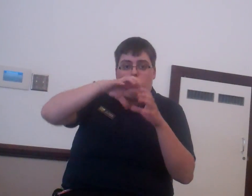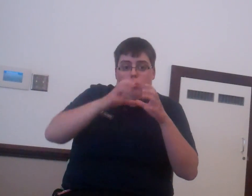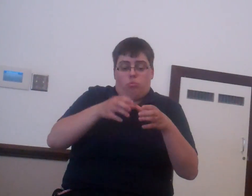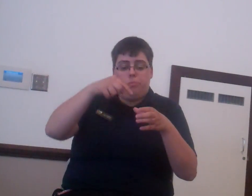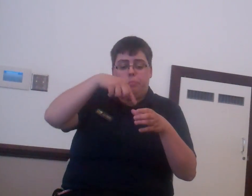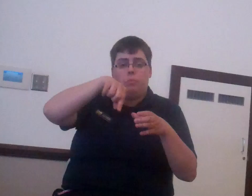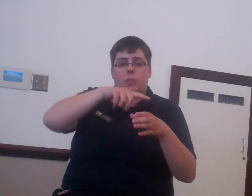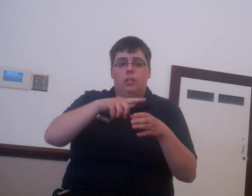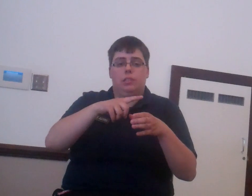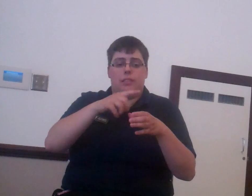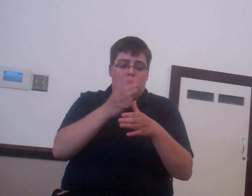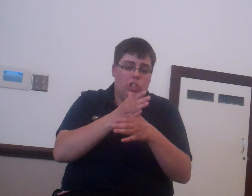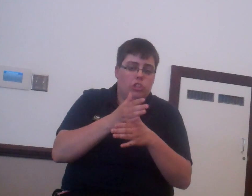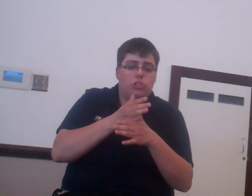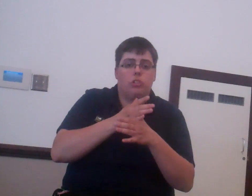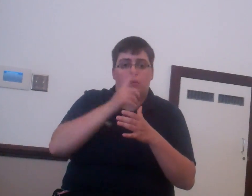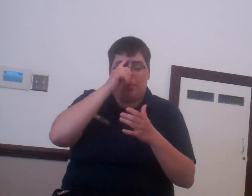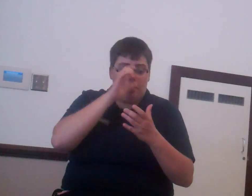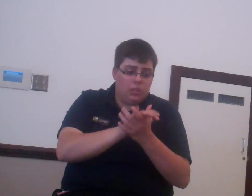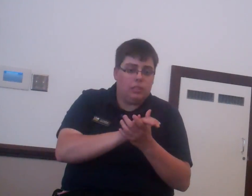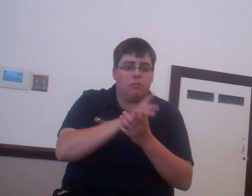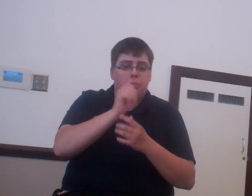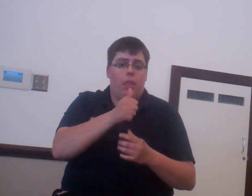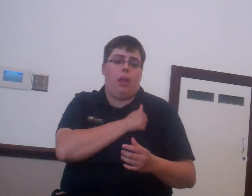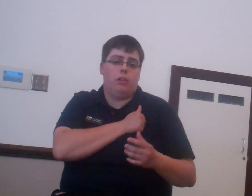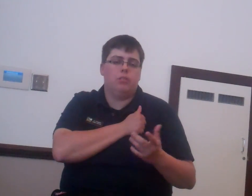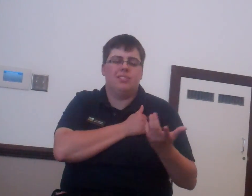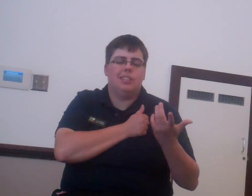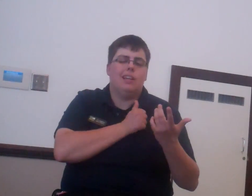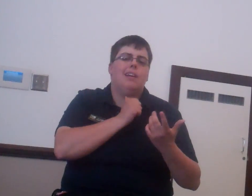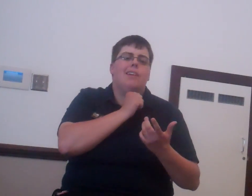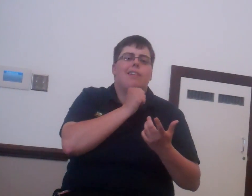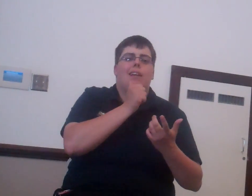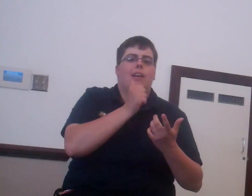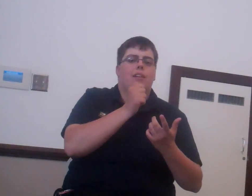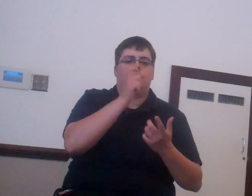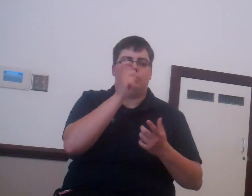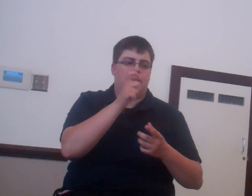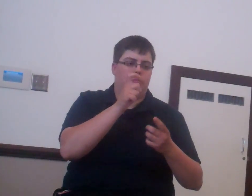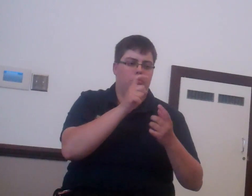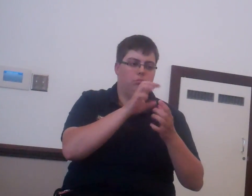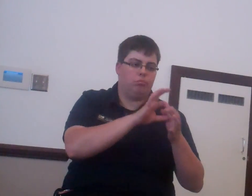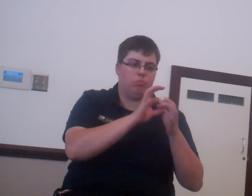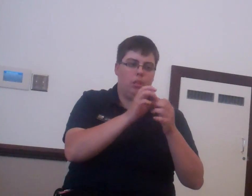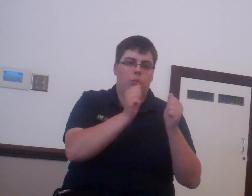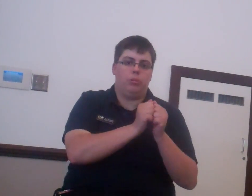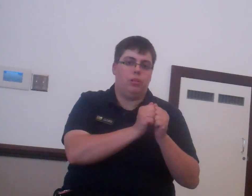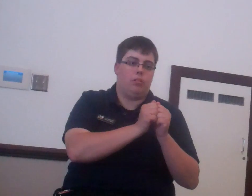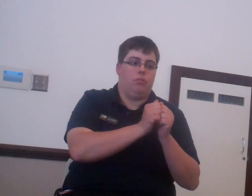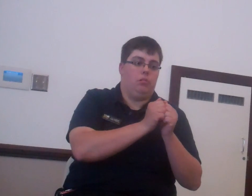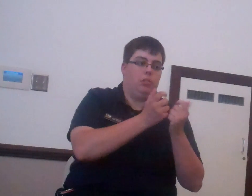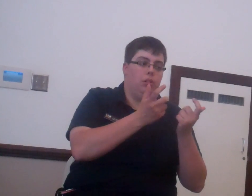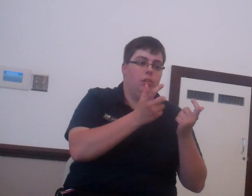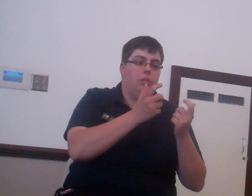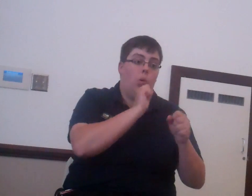about work, but also maybe about life. So dense networks where the people share values and attitudes in common.